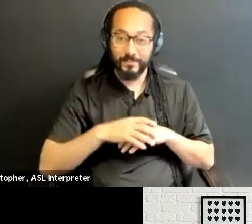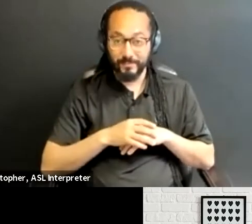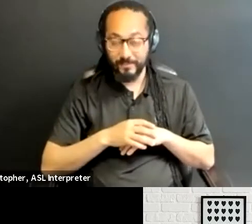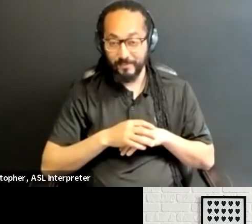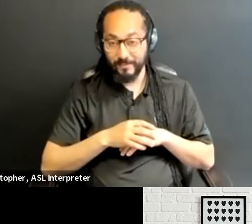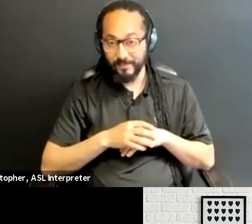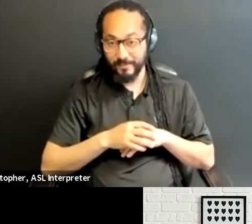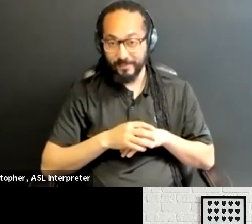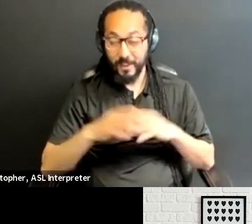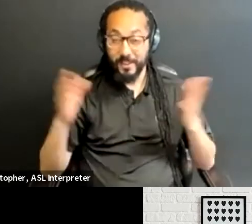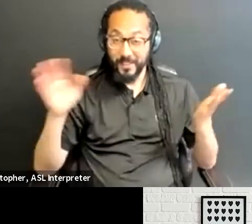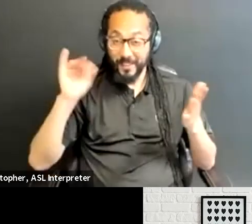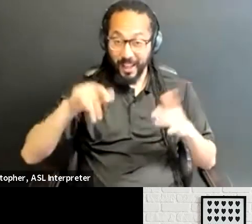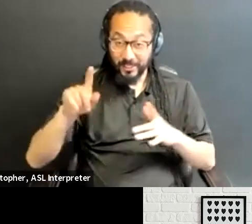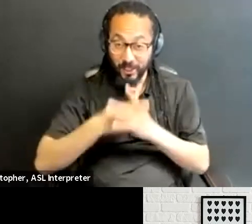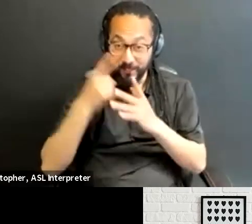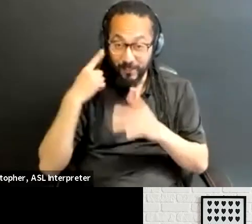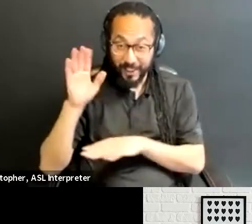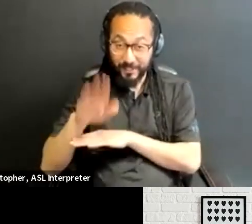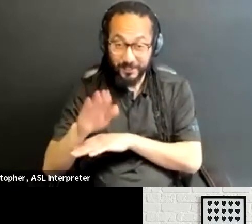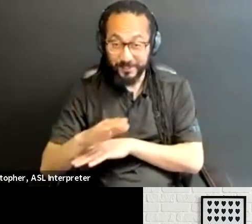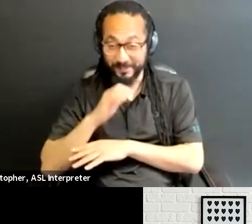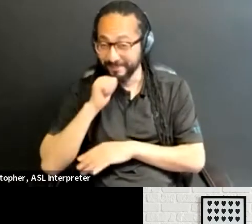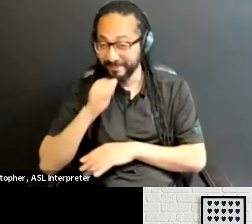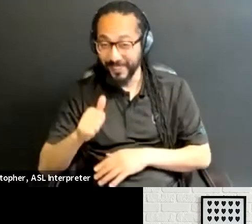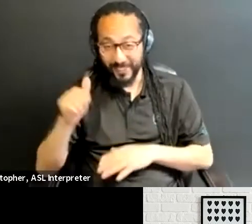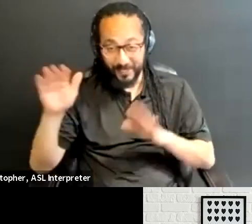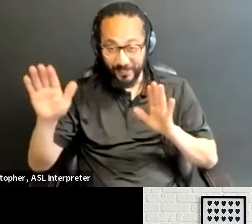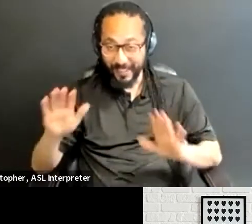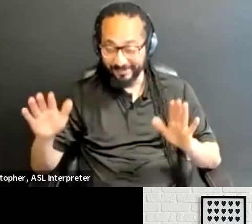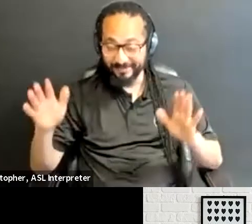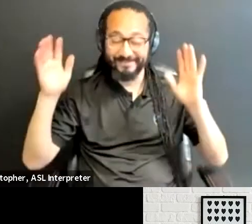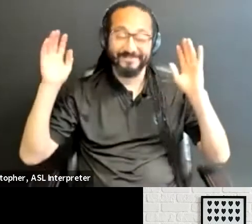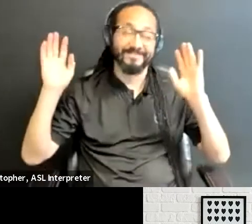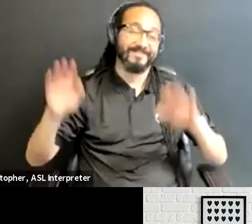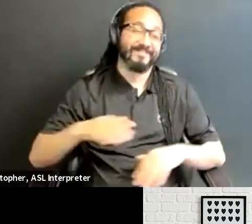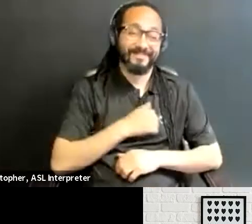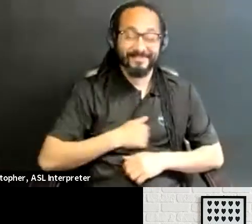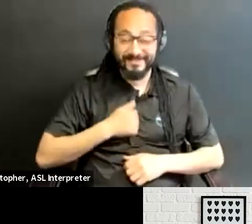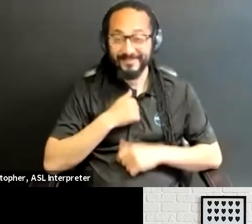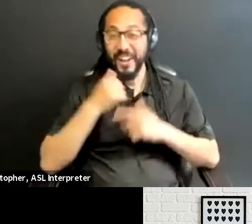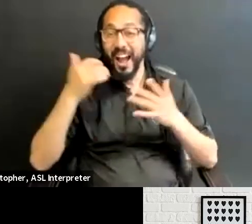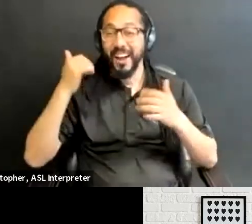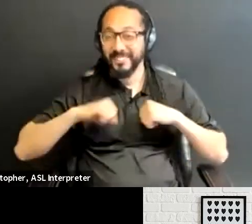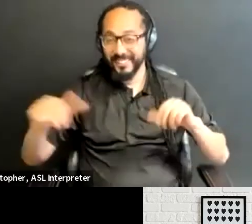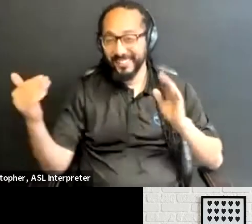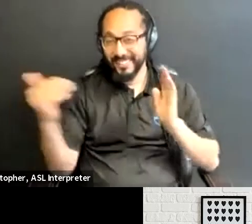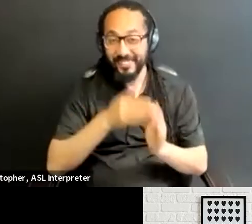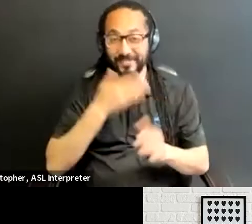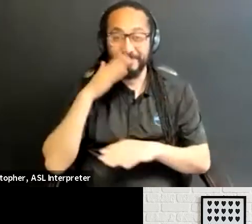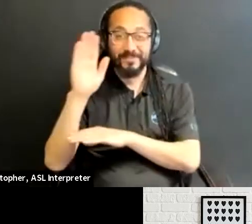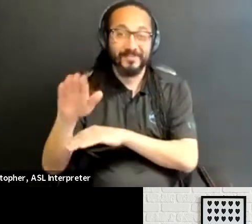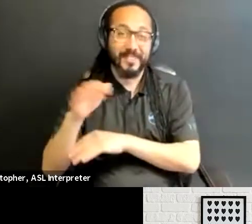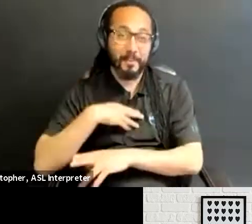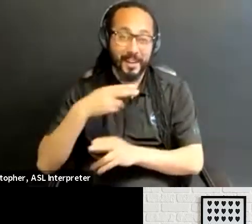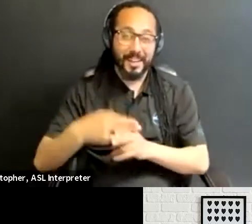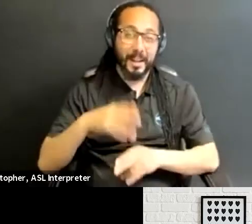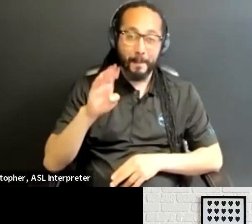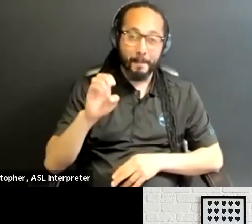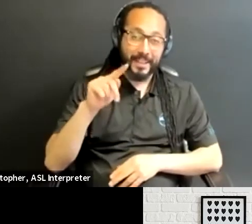Not a great start for the afternoon with the muting. Good afternoon, everyone. I'll try again. My name is Benta Scott. I'm the clinical